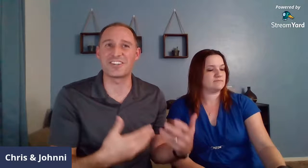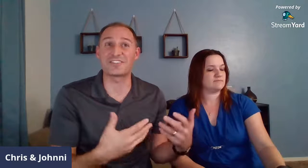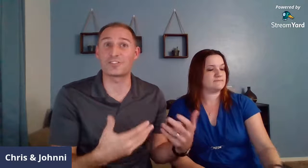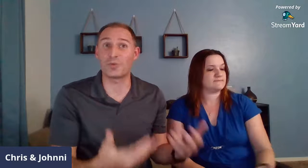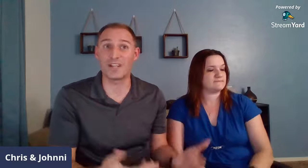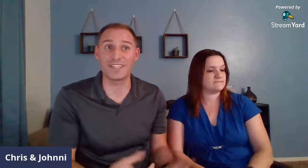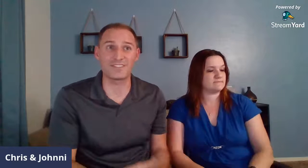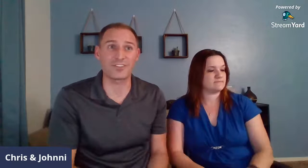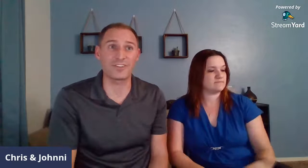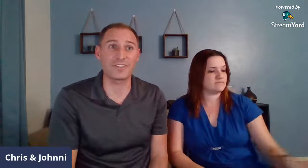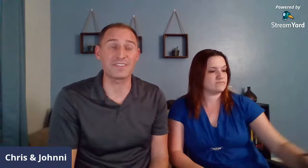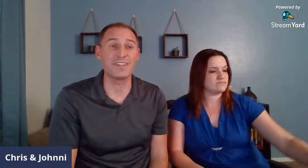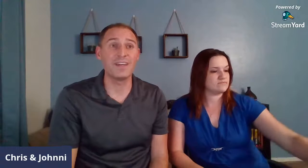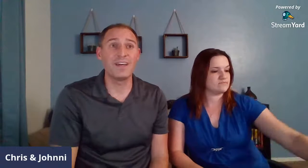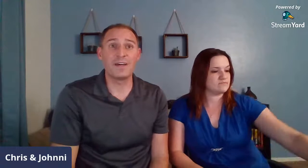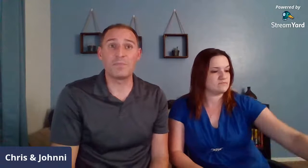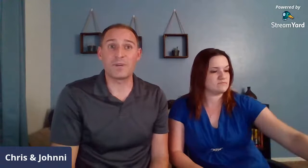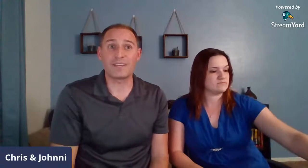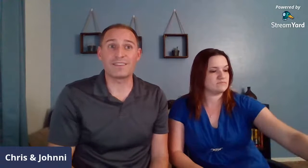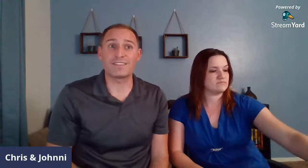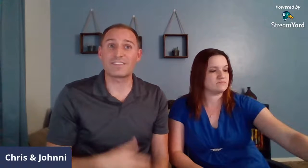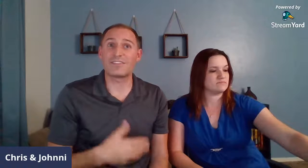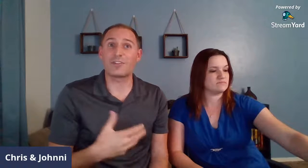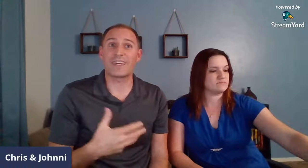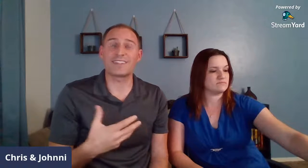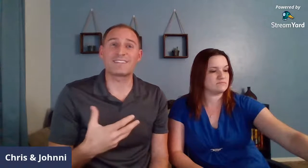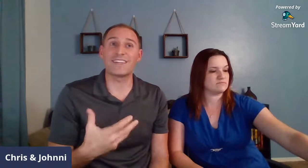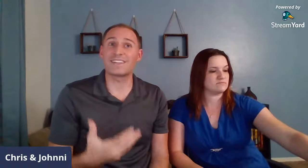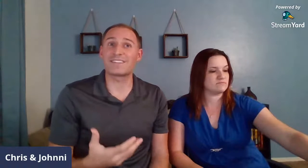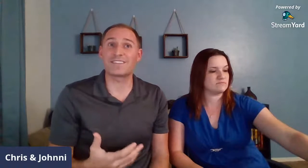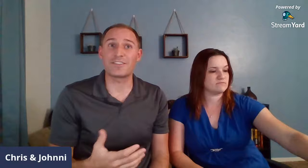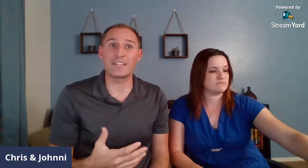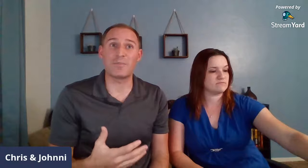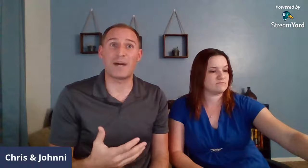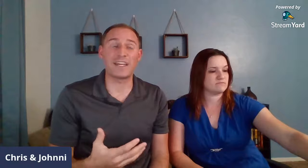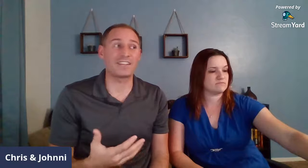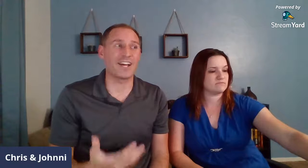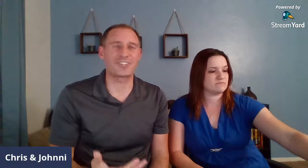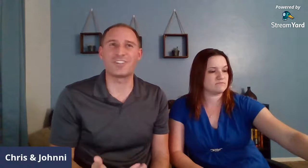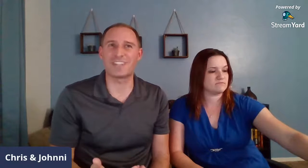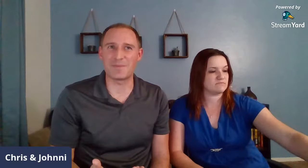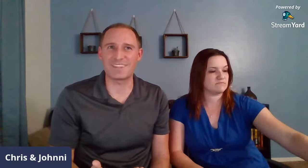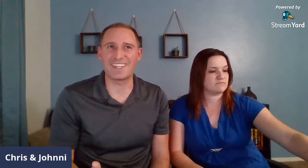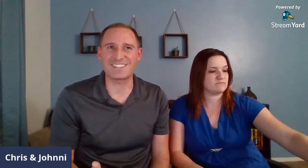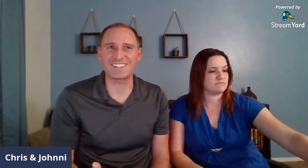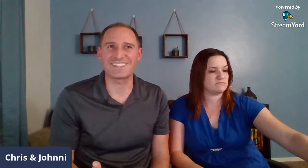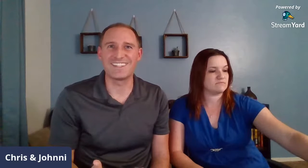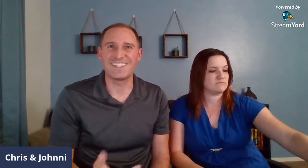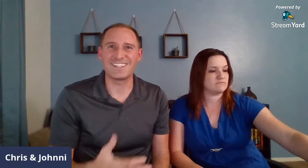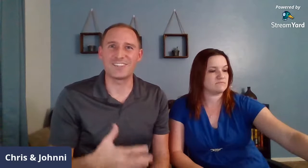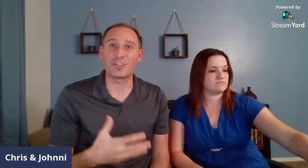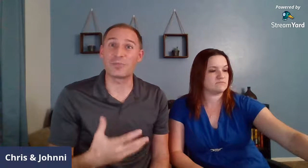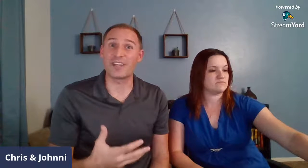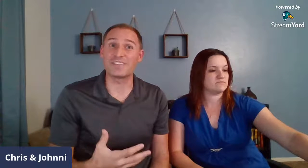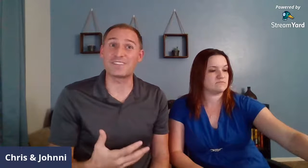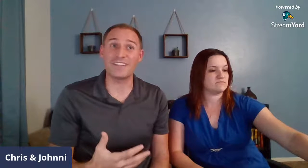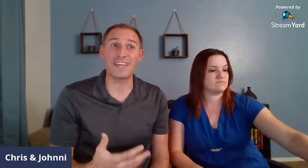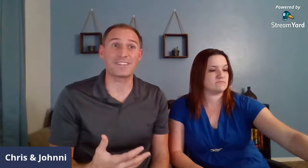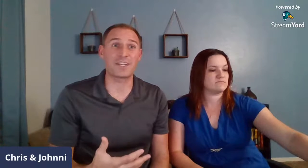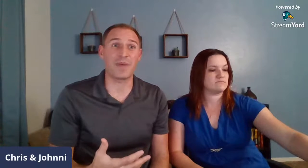or 20s or 30s. But just know that it's not necessarily a biological limitation. Your brain still has the